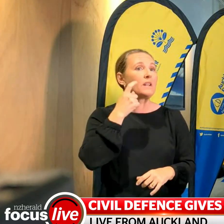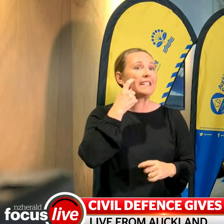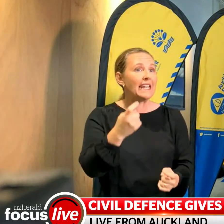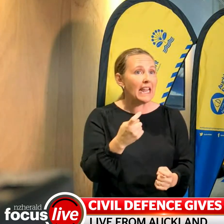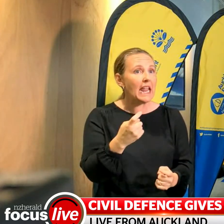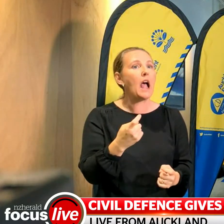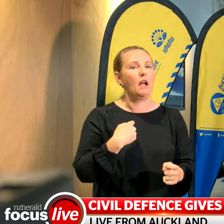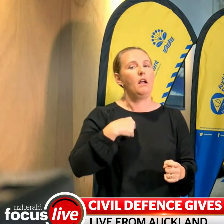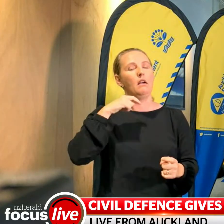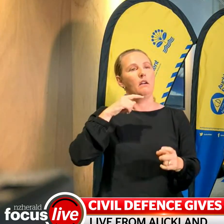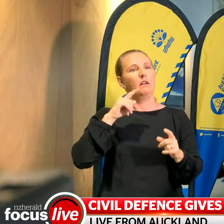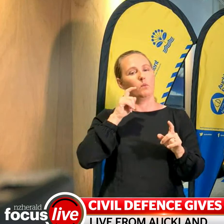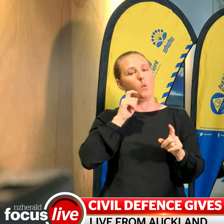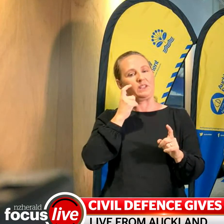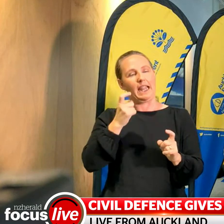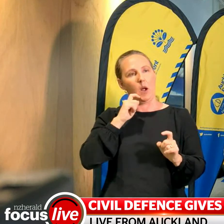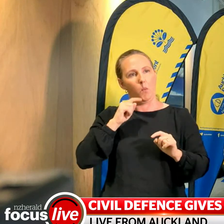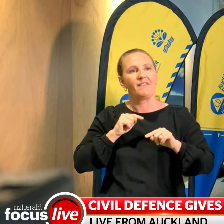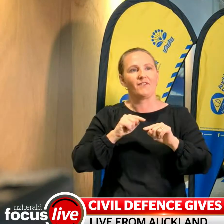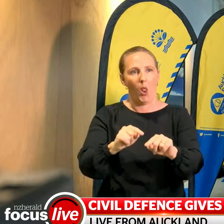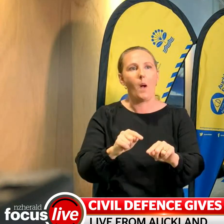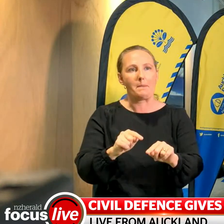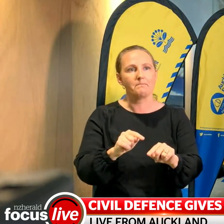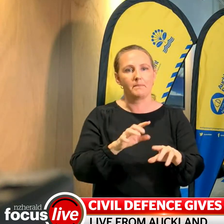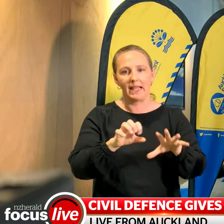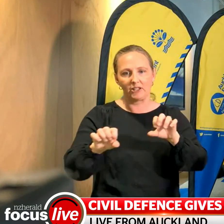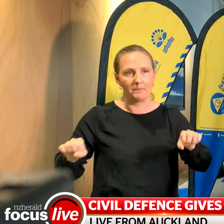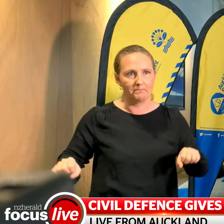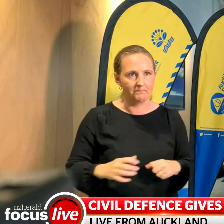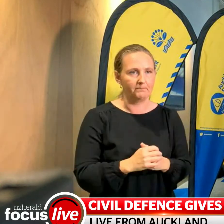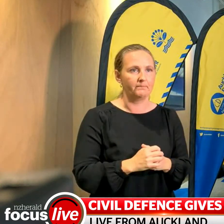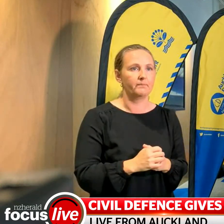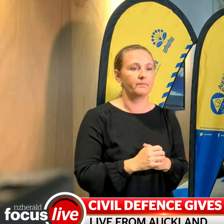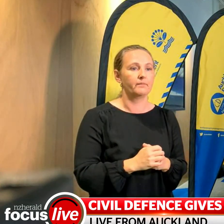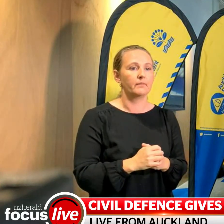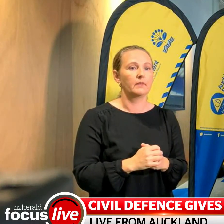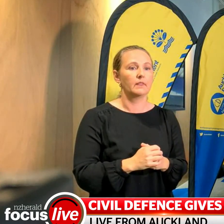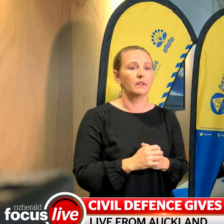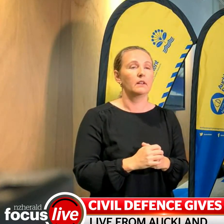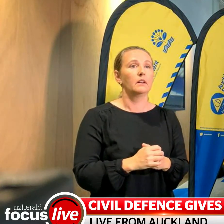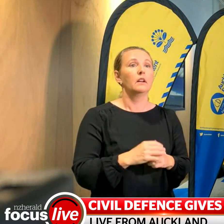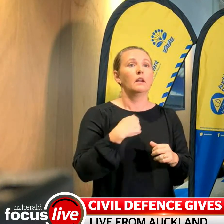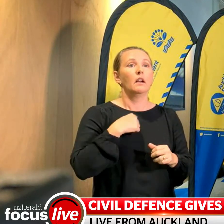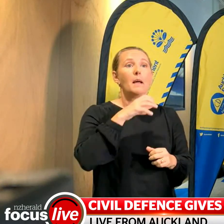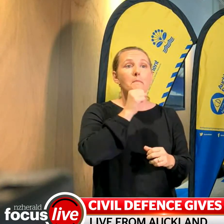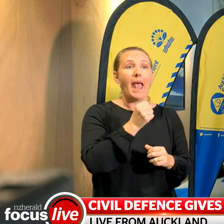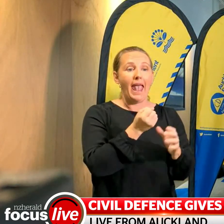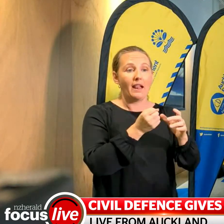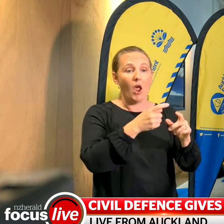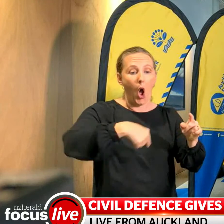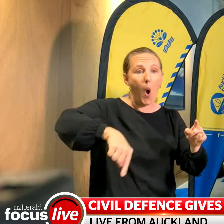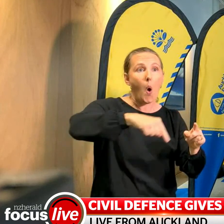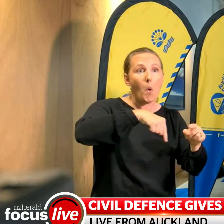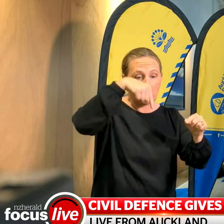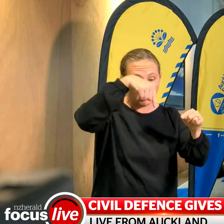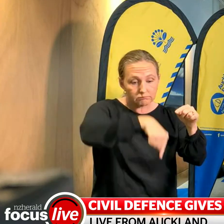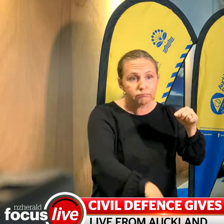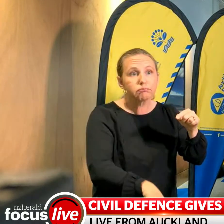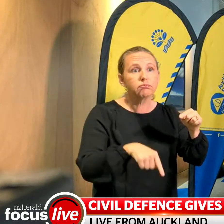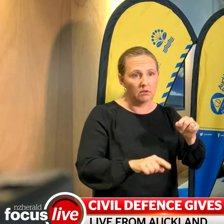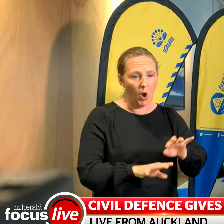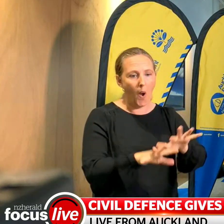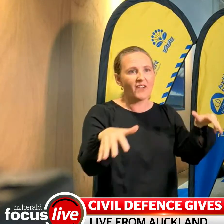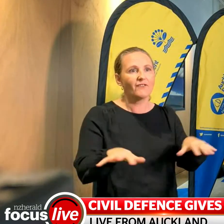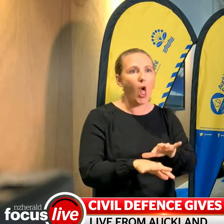yet. Water care is attending to and cleaning up after all known wastewater overflows from their manholes. People cleaning up